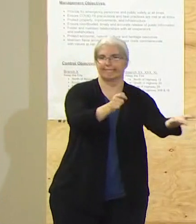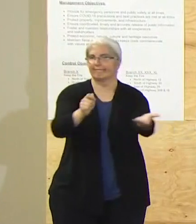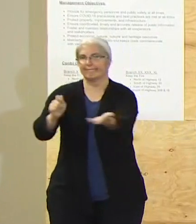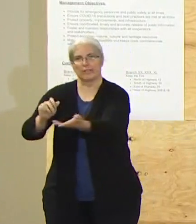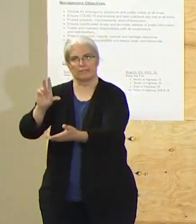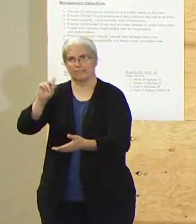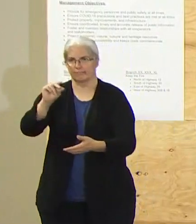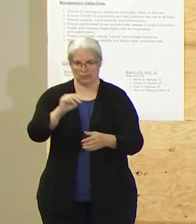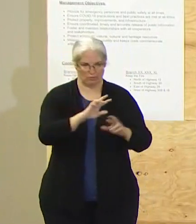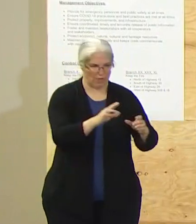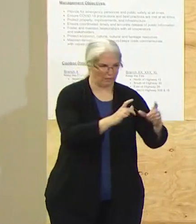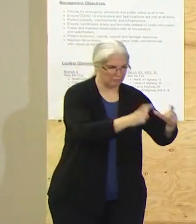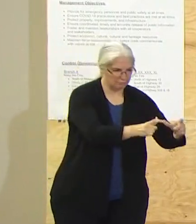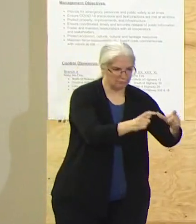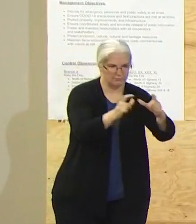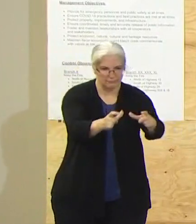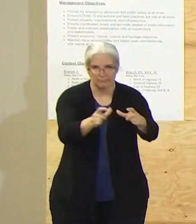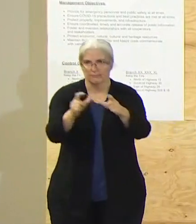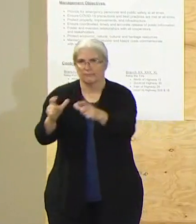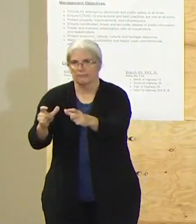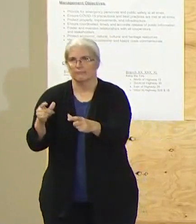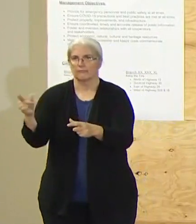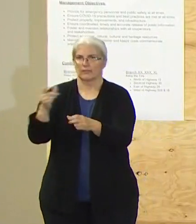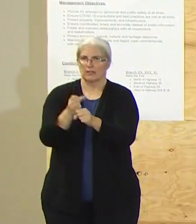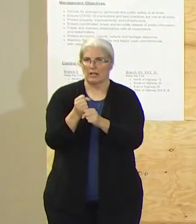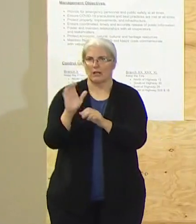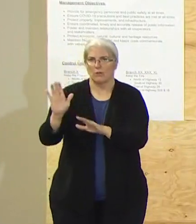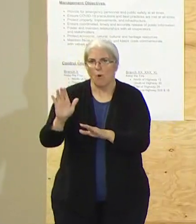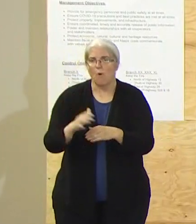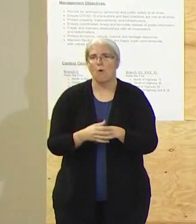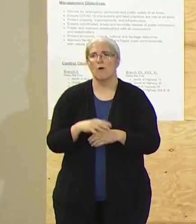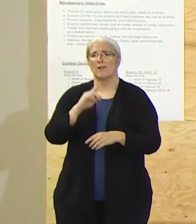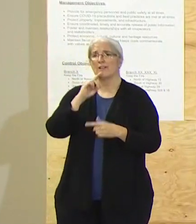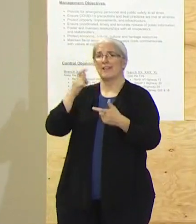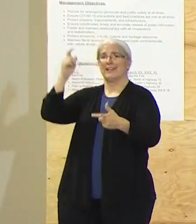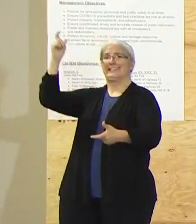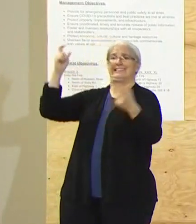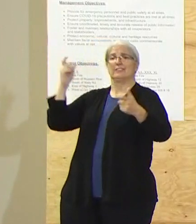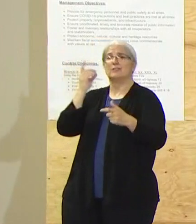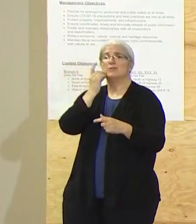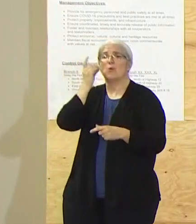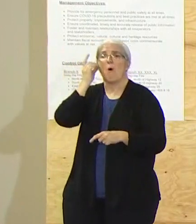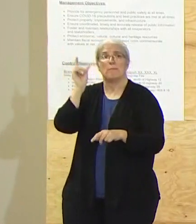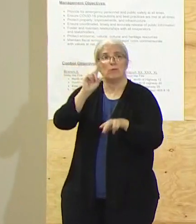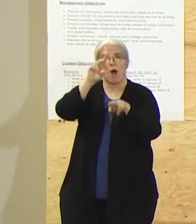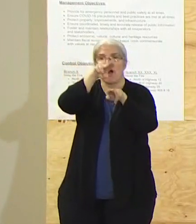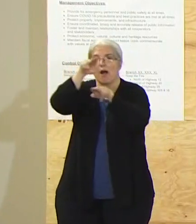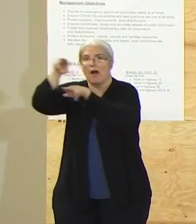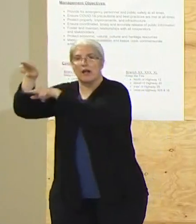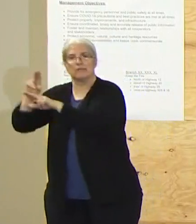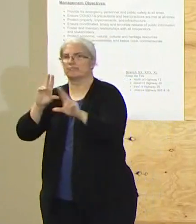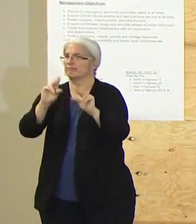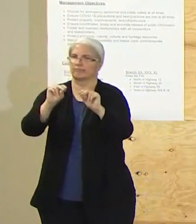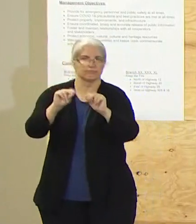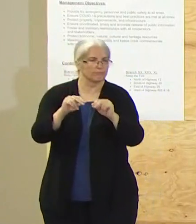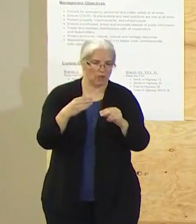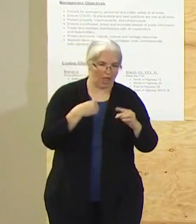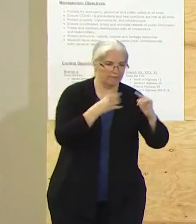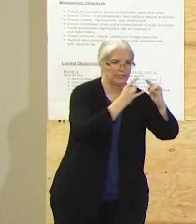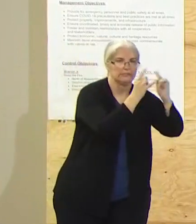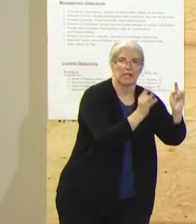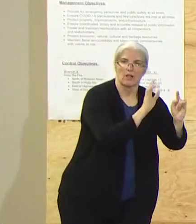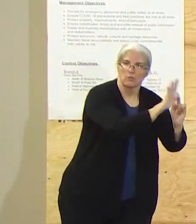see tents in facilities like this, not just cots and mats, because you want to cohort individuals, and you'll see